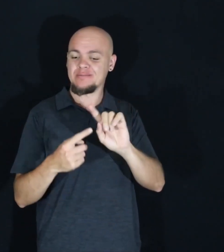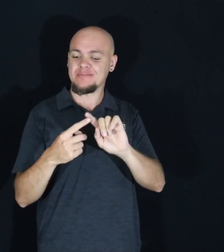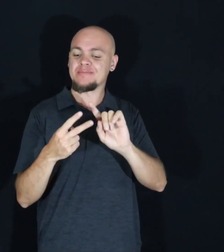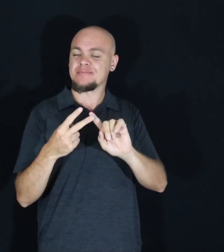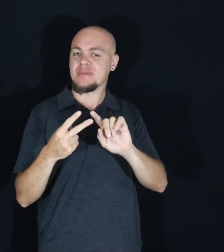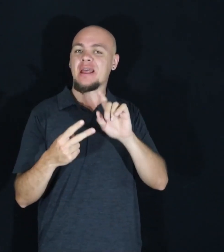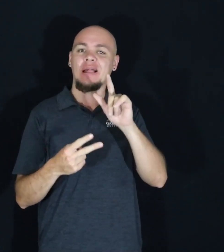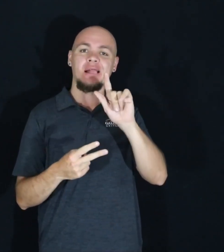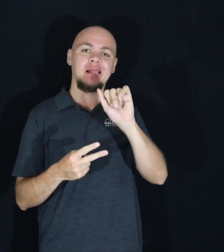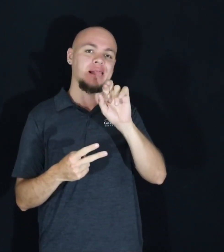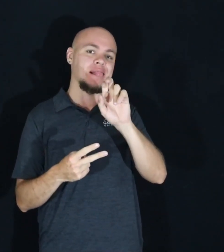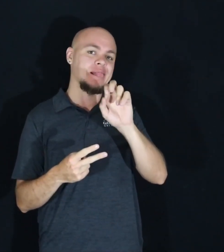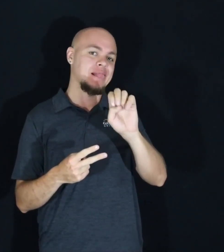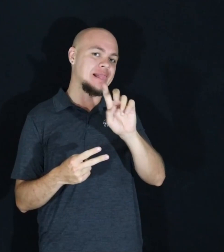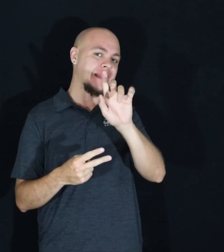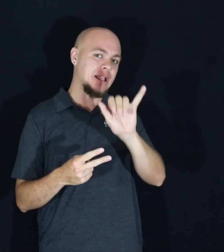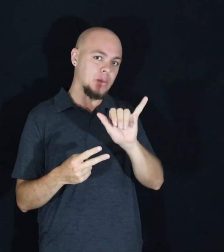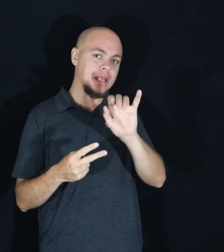case.